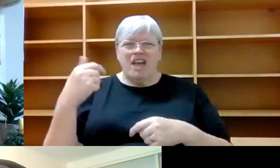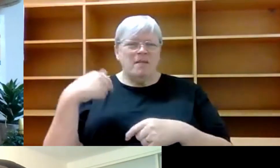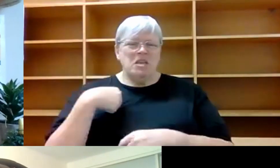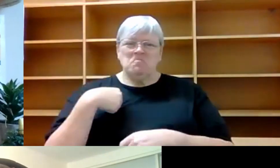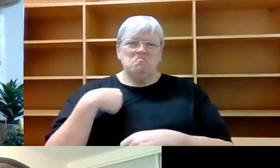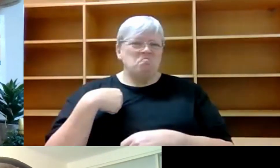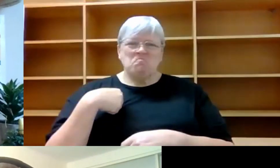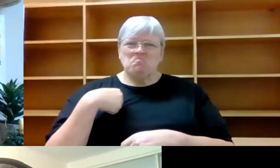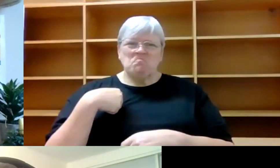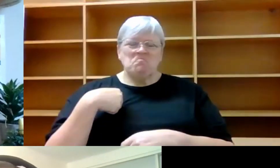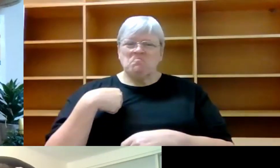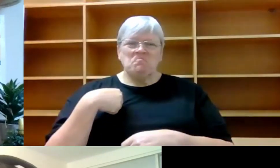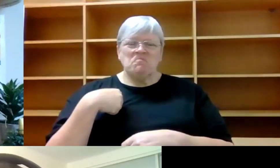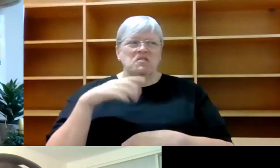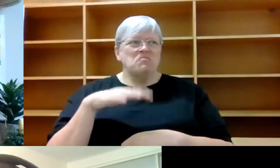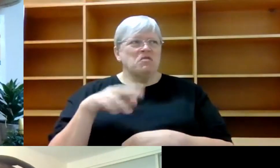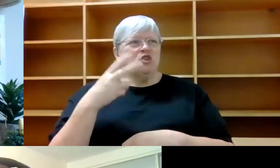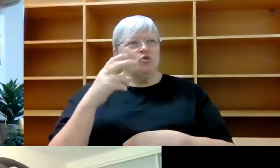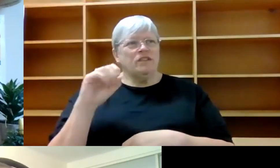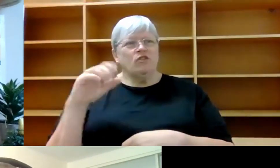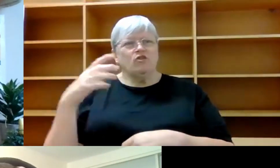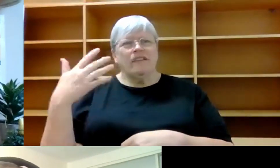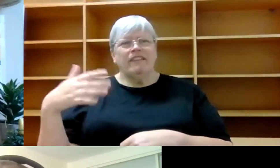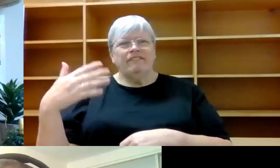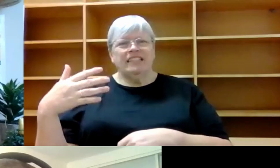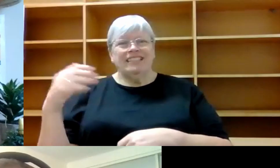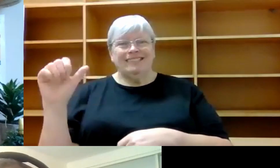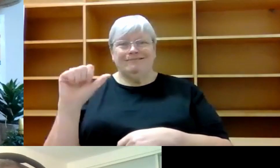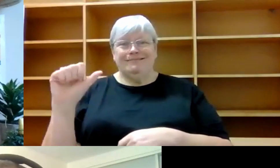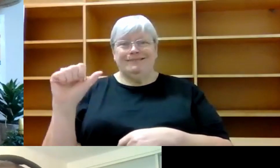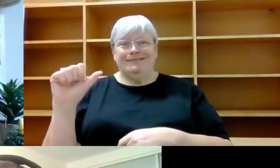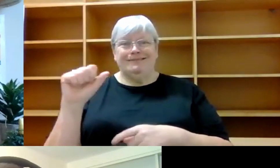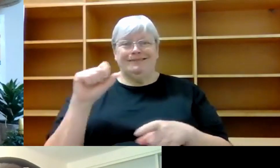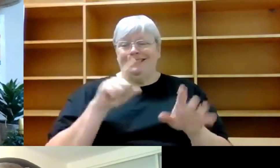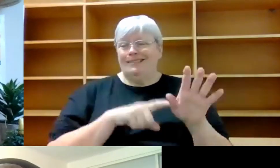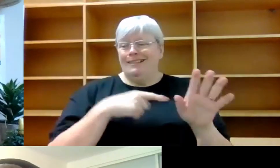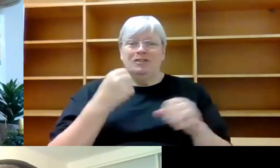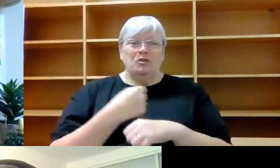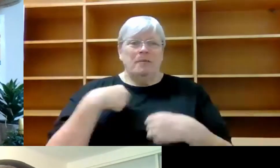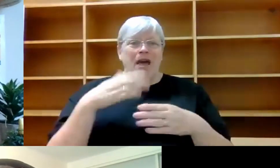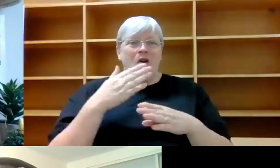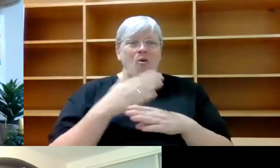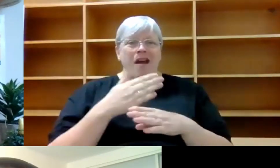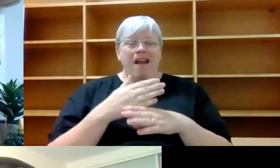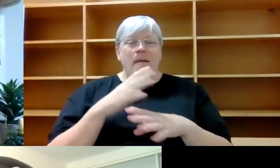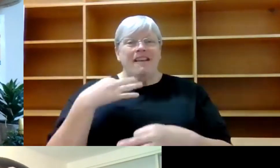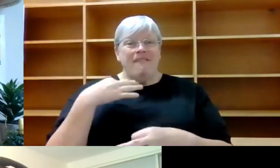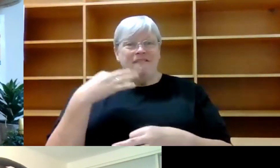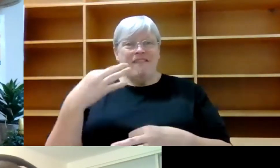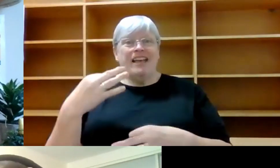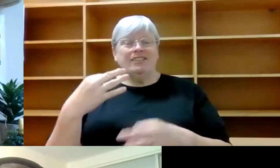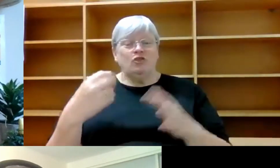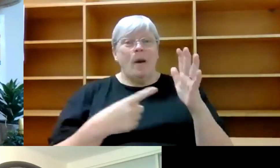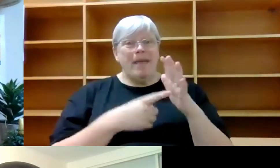something like 2015, after 16 years plying my trade, that I actually got invited to one of the major